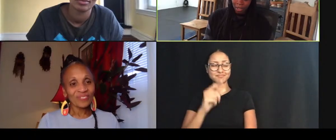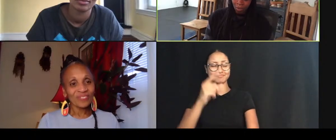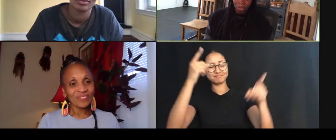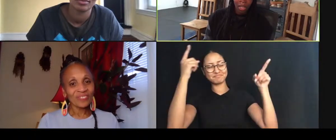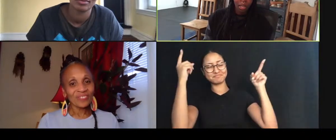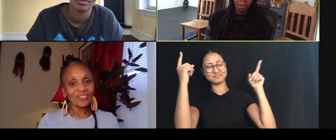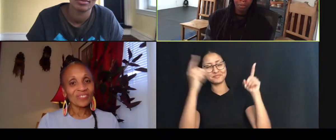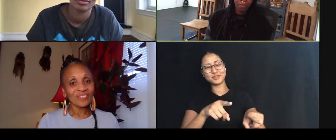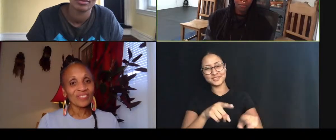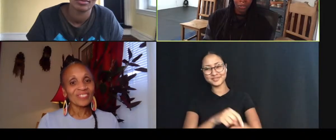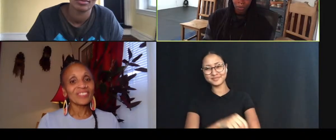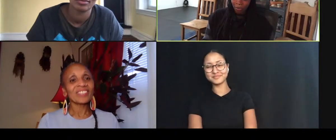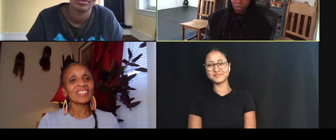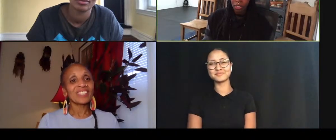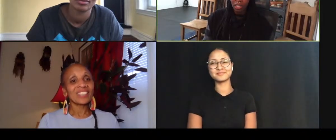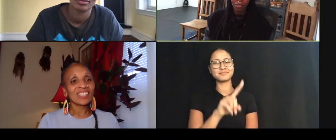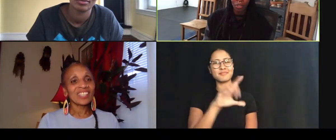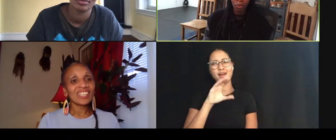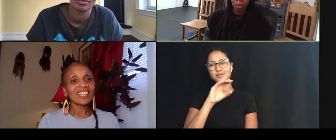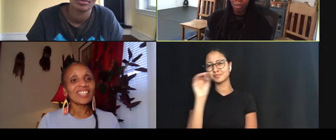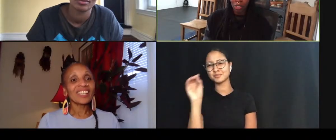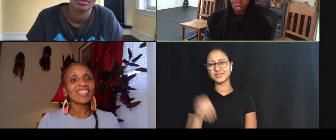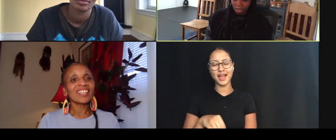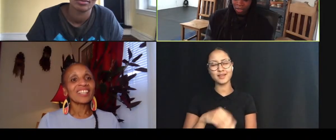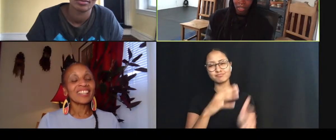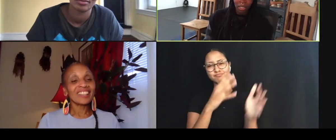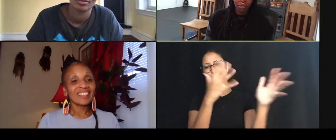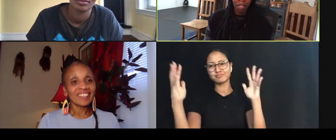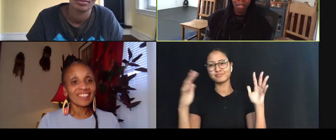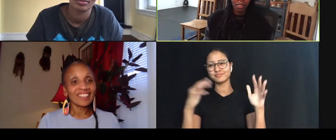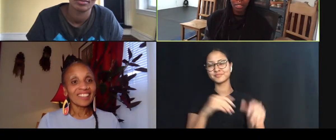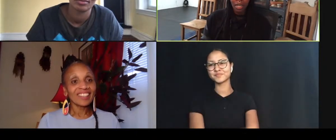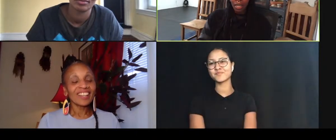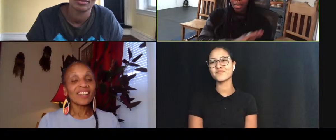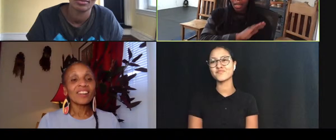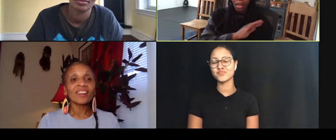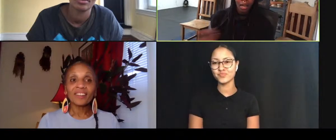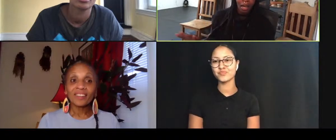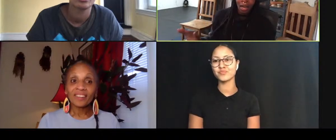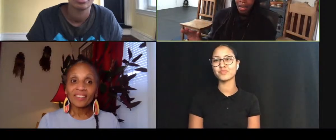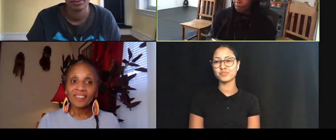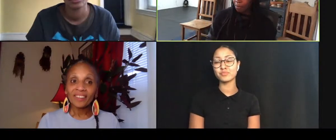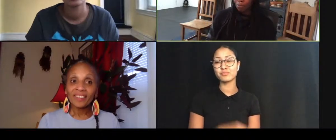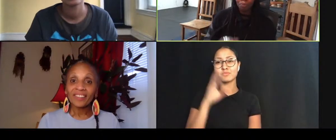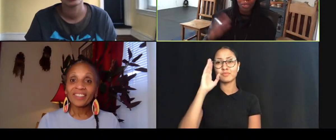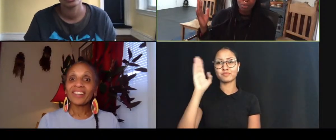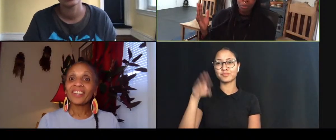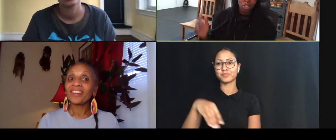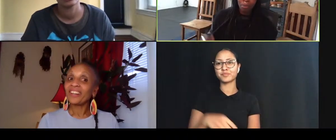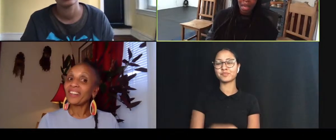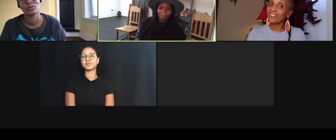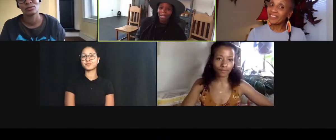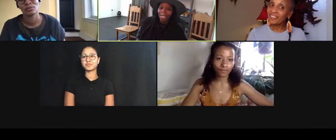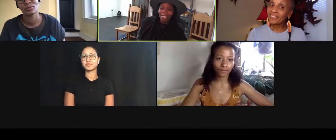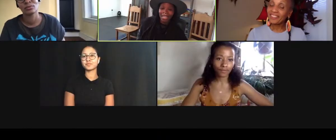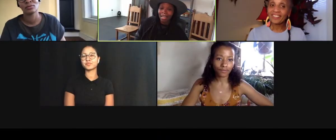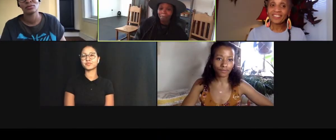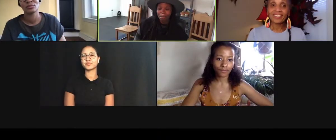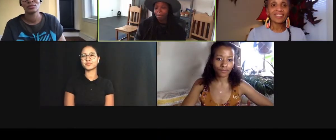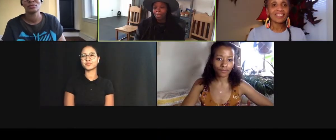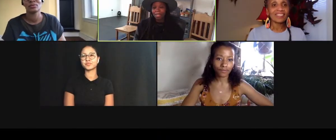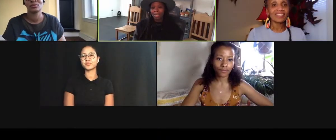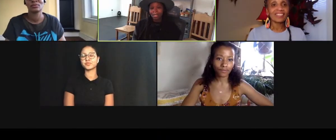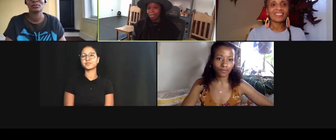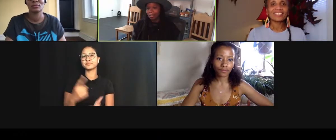begins with an F, the universe is giving you permission to give none. there is pushback, but that can't be